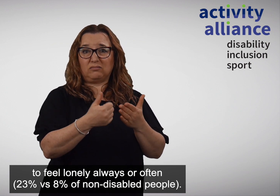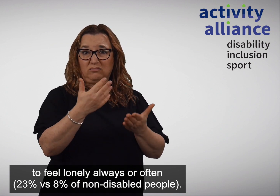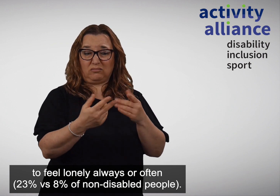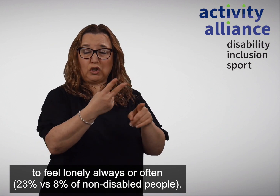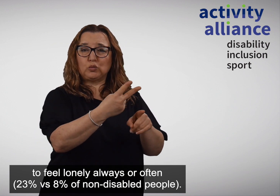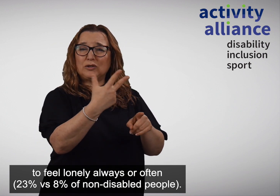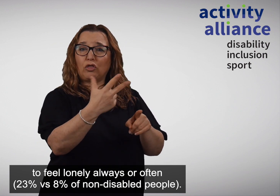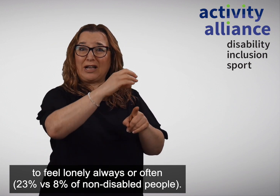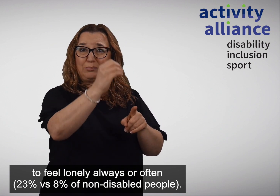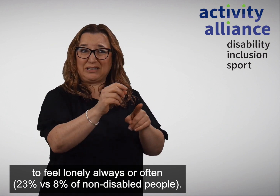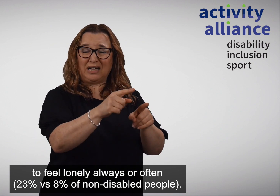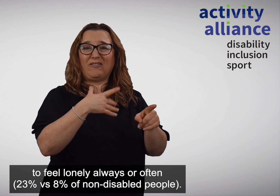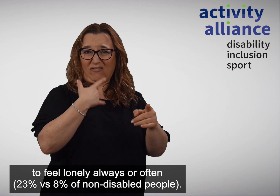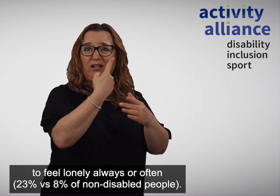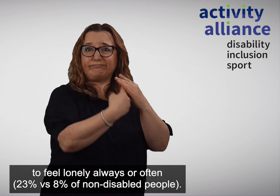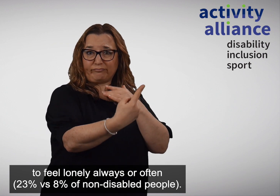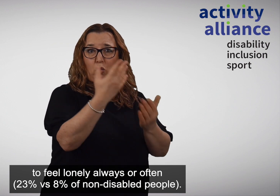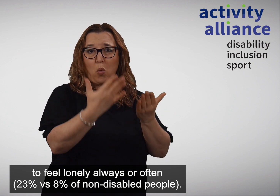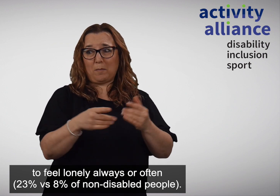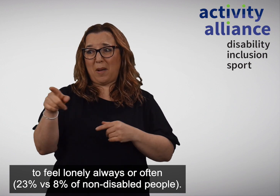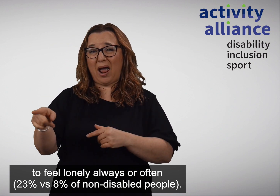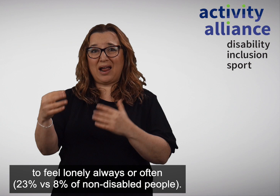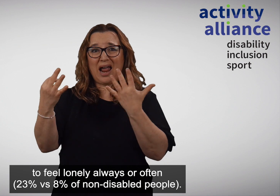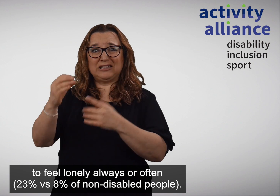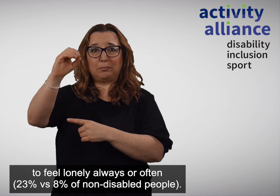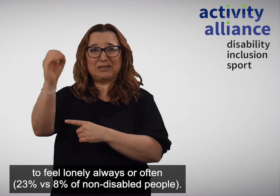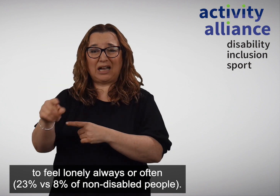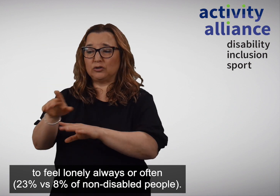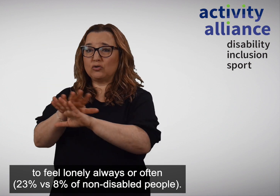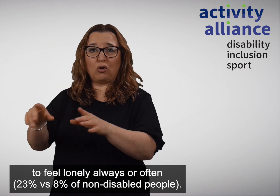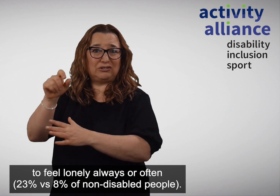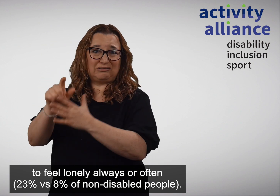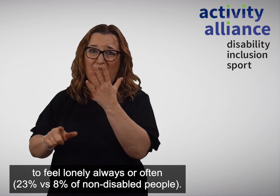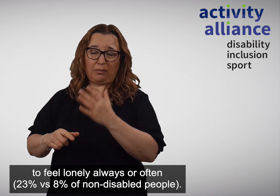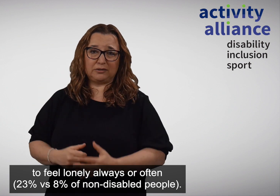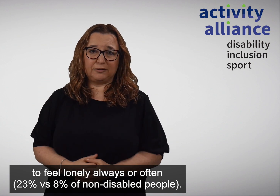23% of disabled people compared to 8% of non-disabled people.